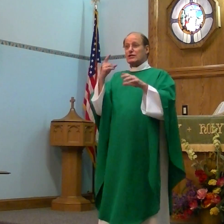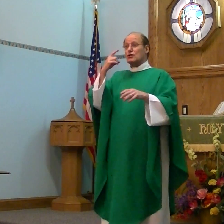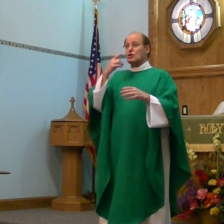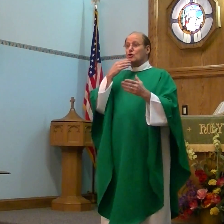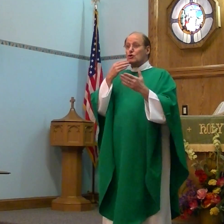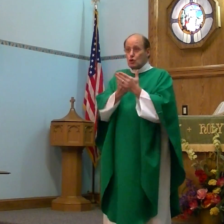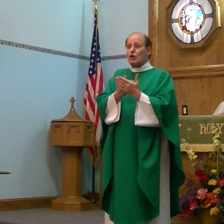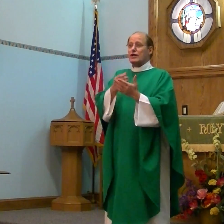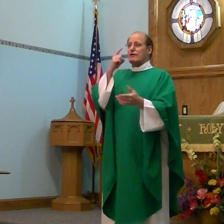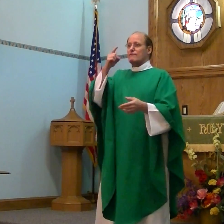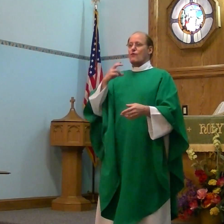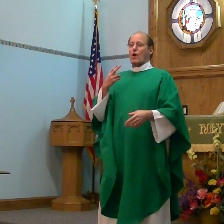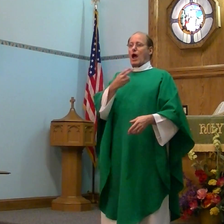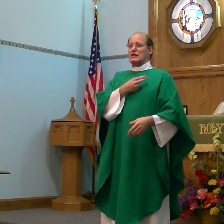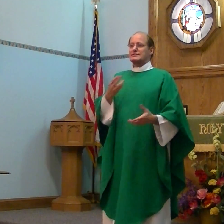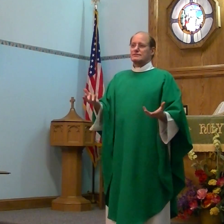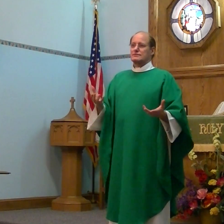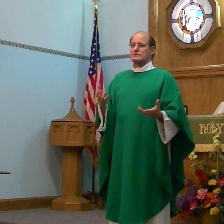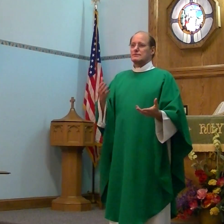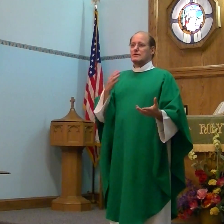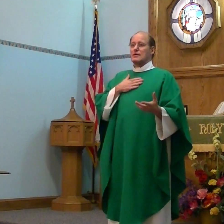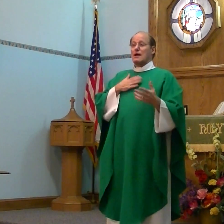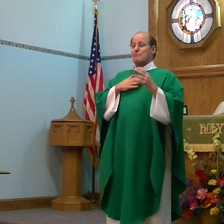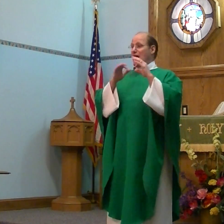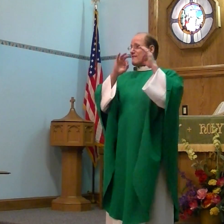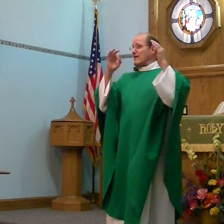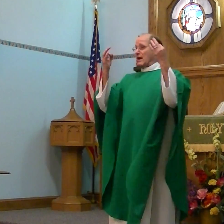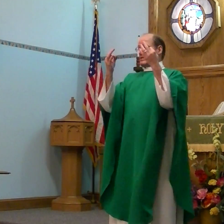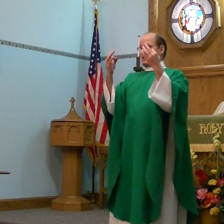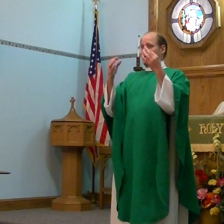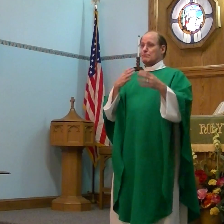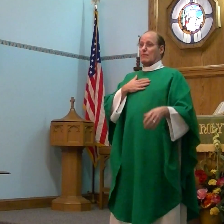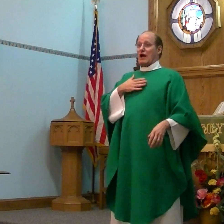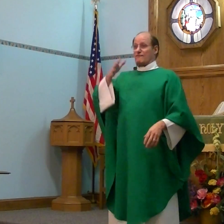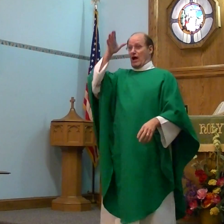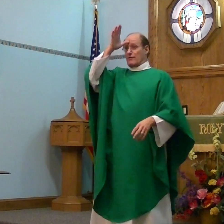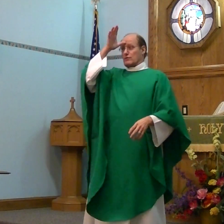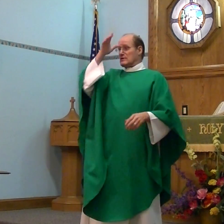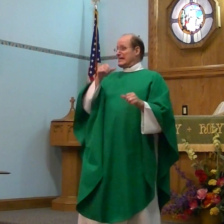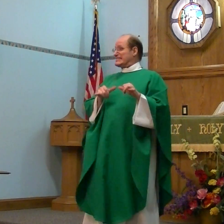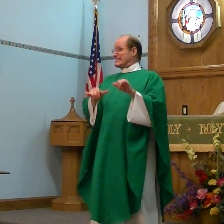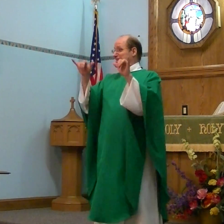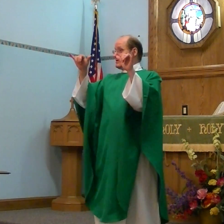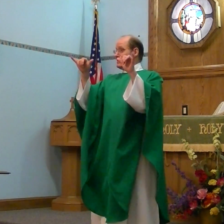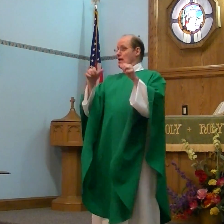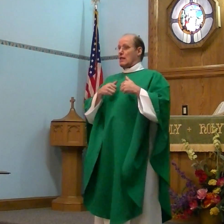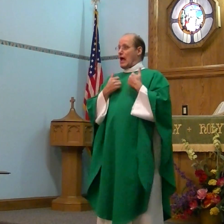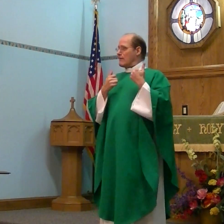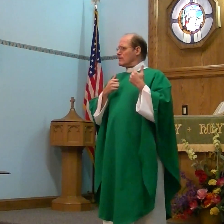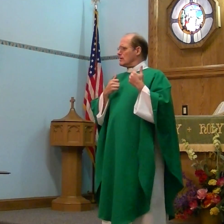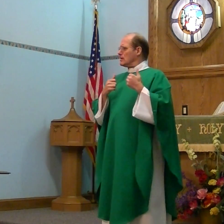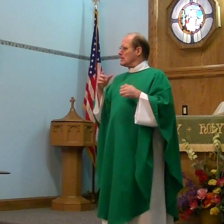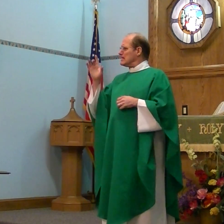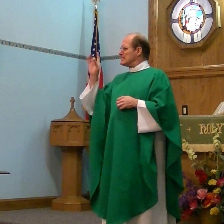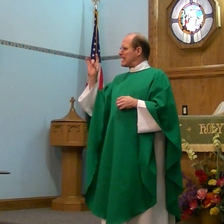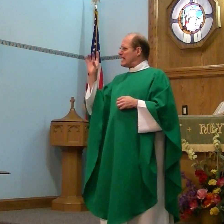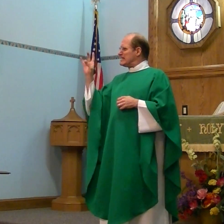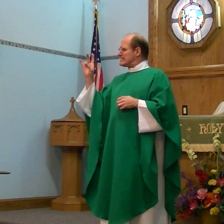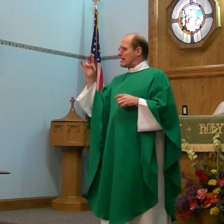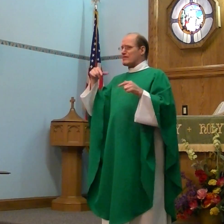good for us. My family, my father, is still alive. He's 87